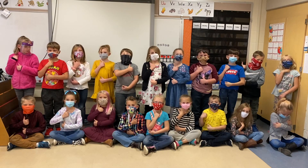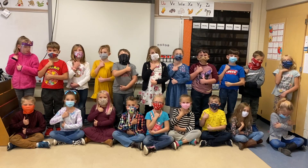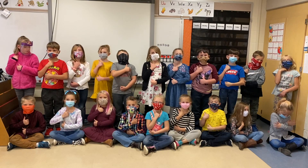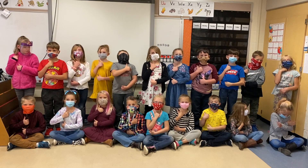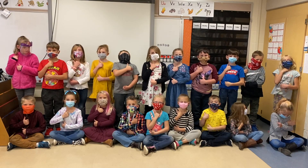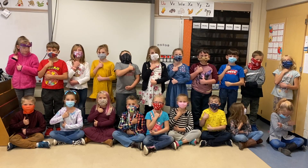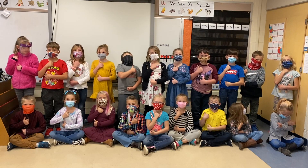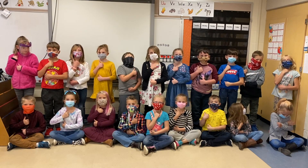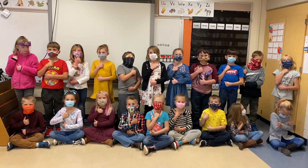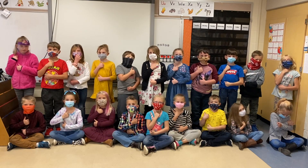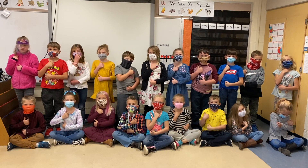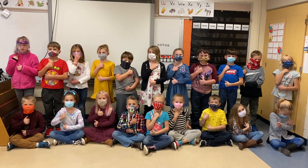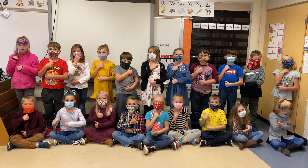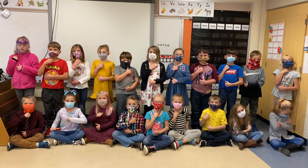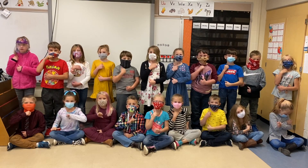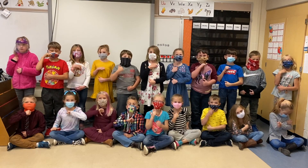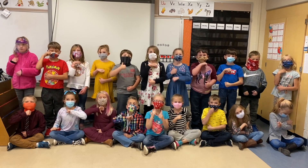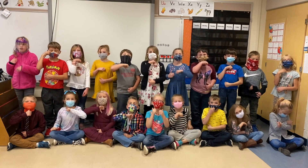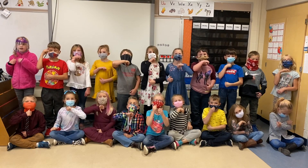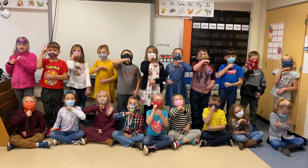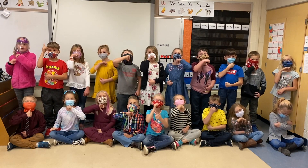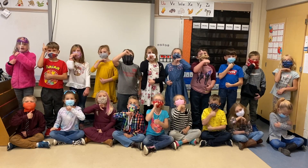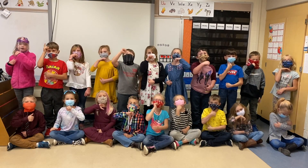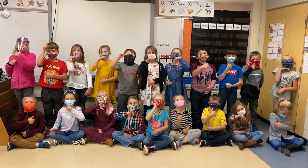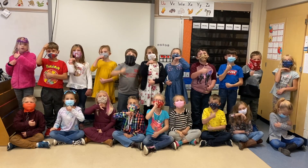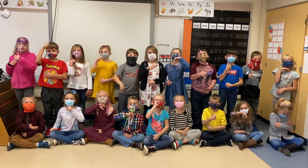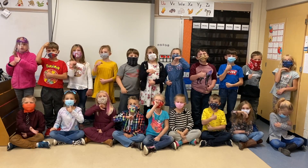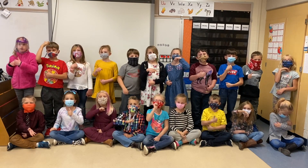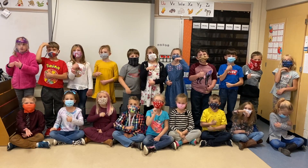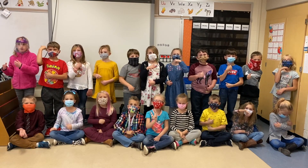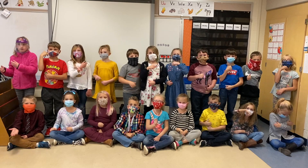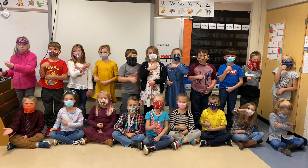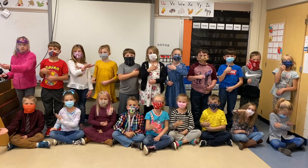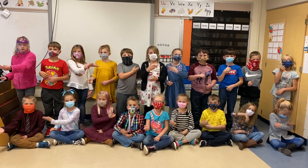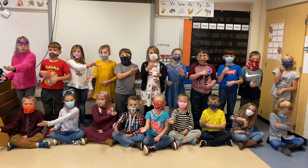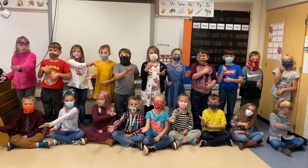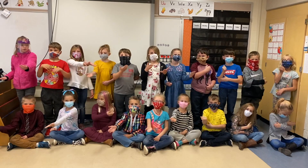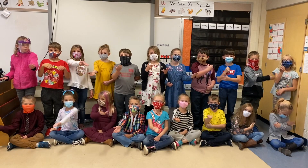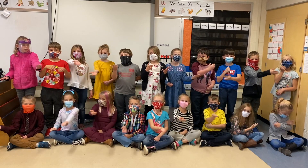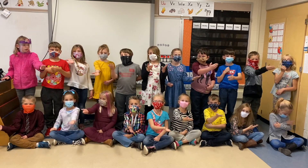Thank you.